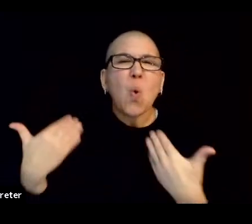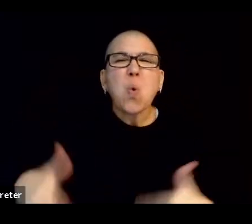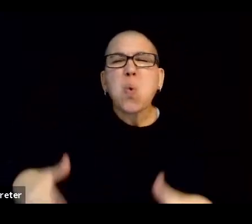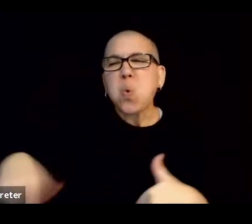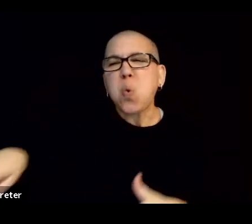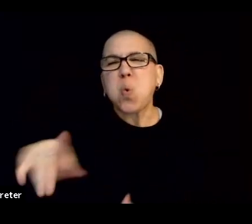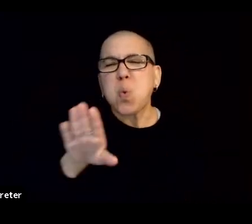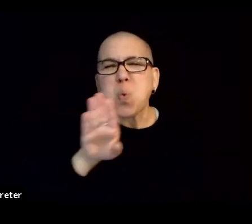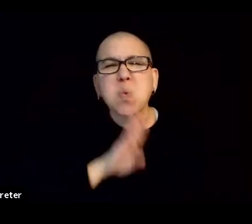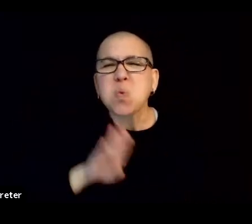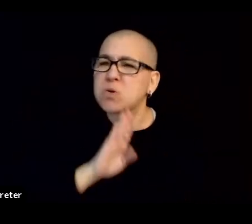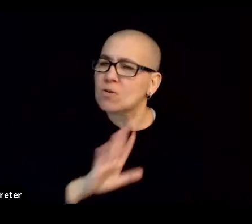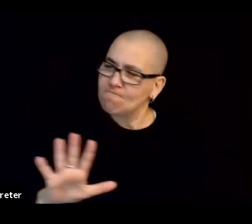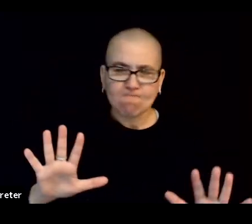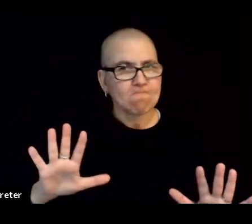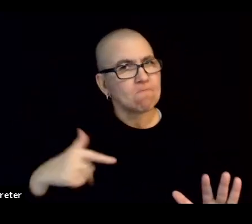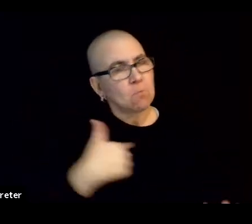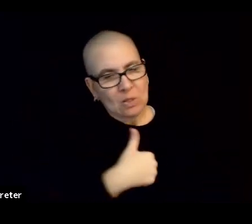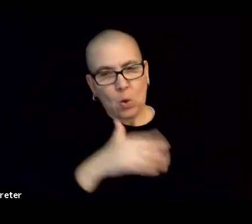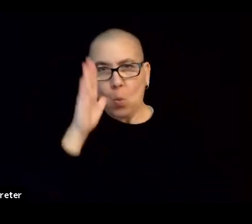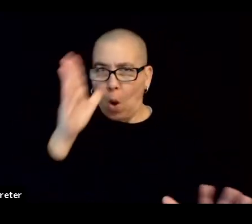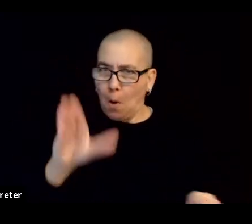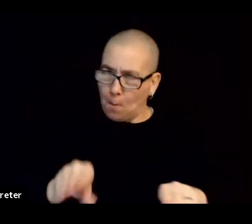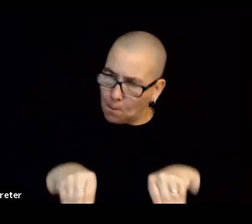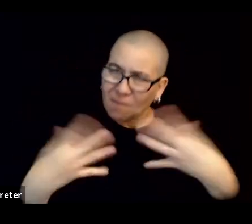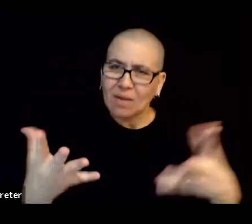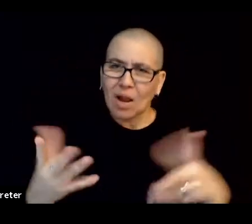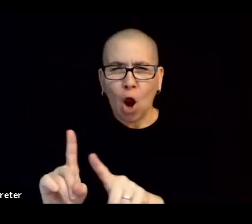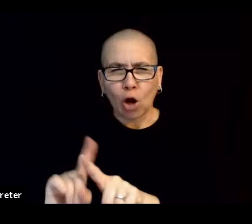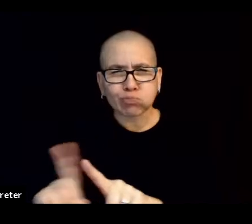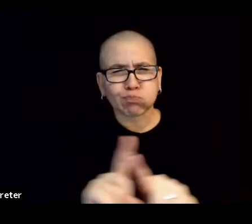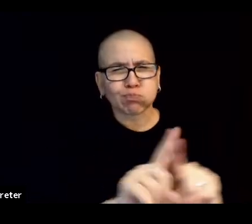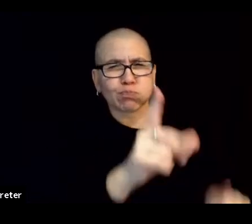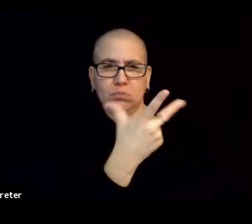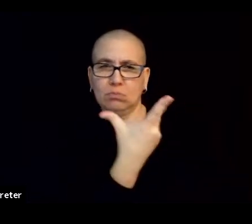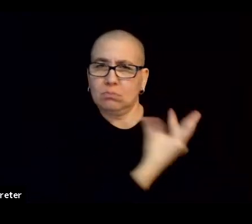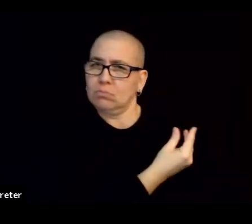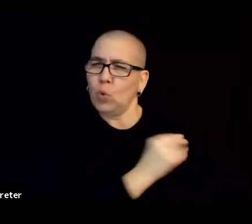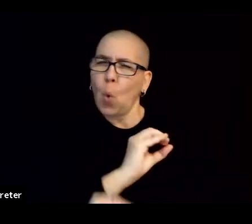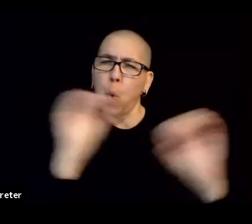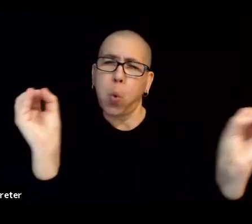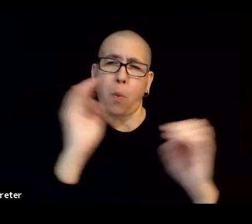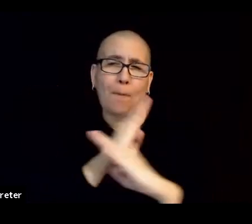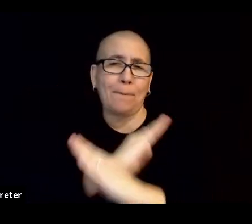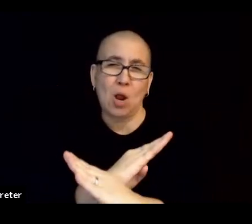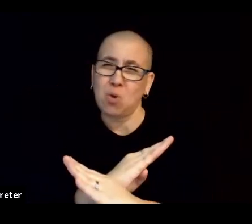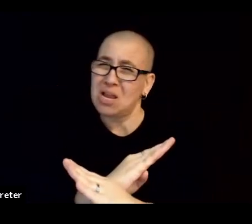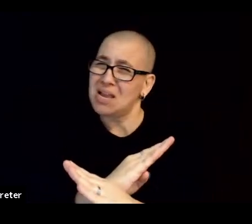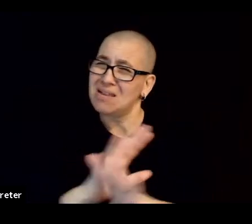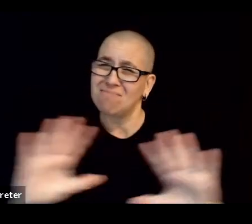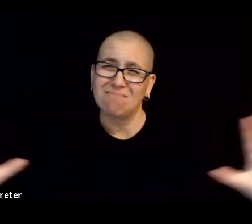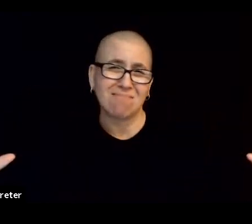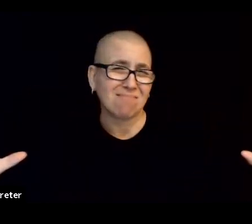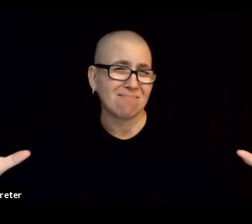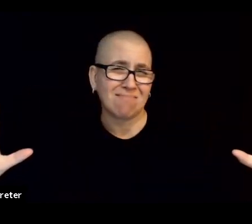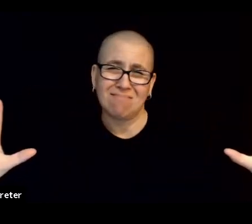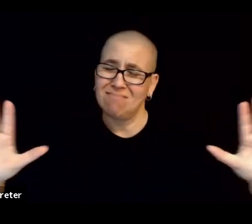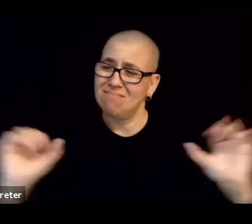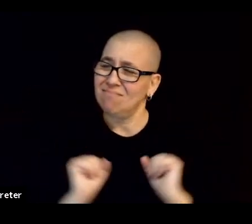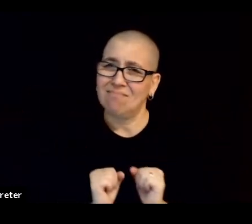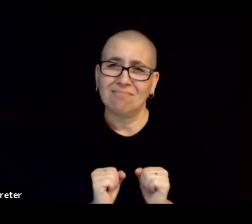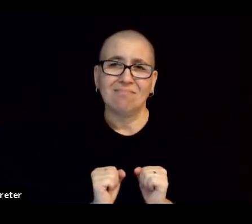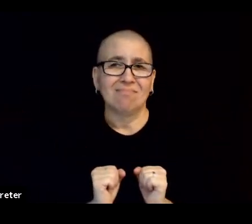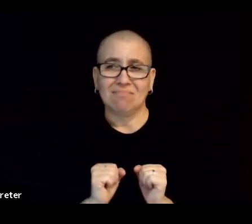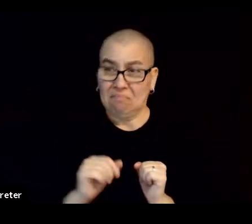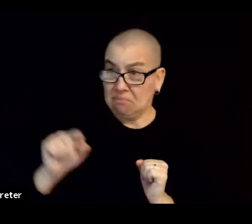and federally qualified health centers, as they are in a terrific position to know and to